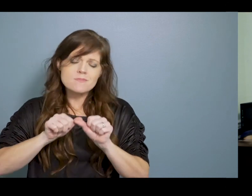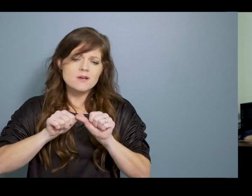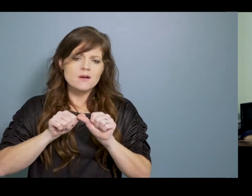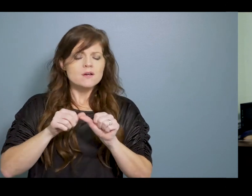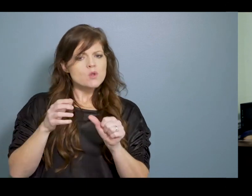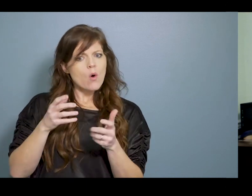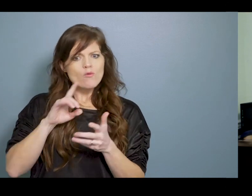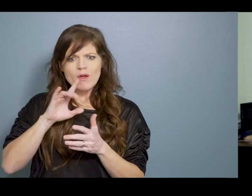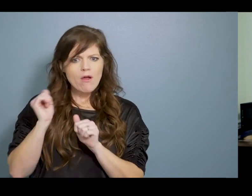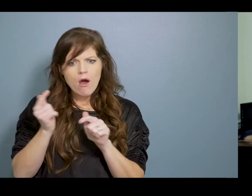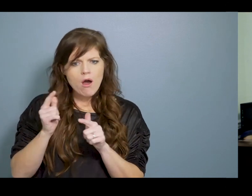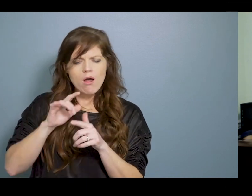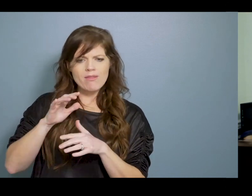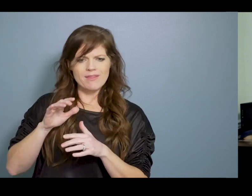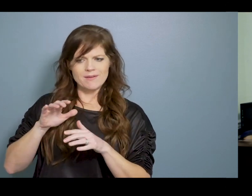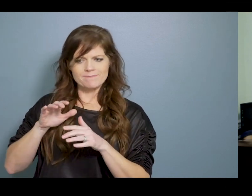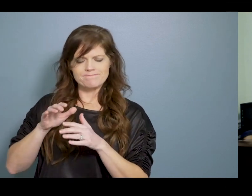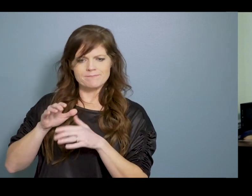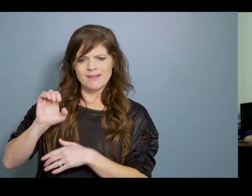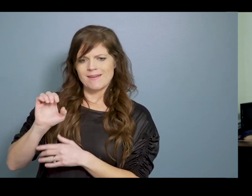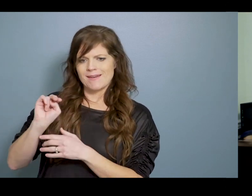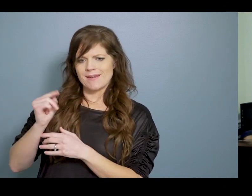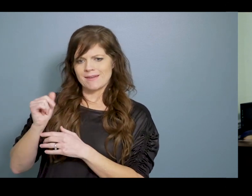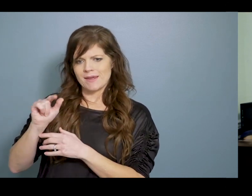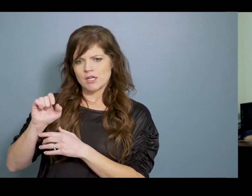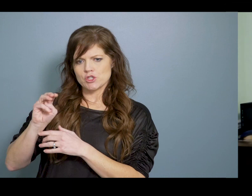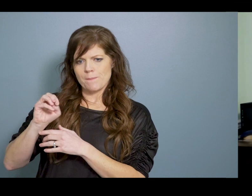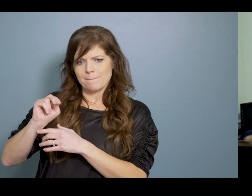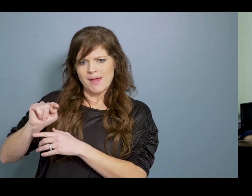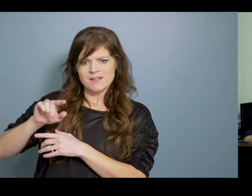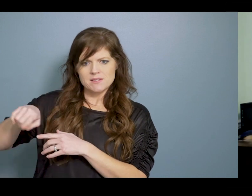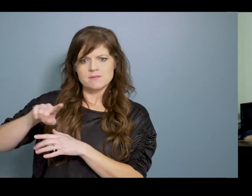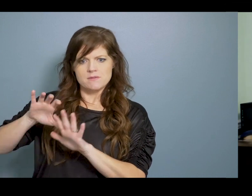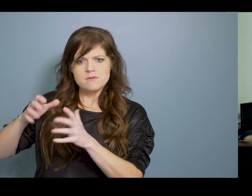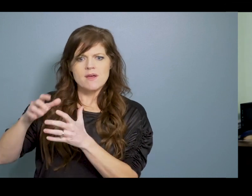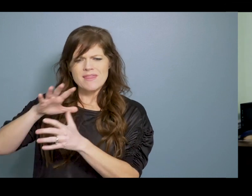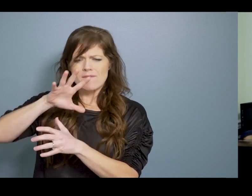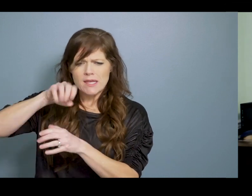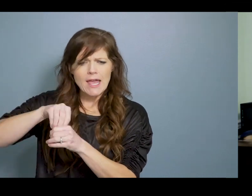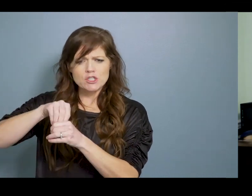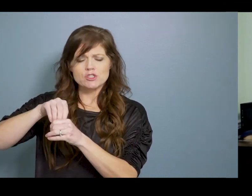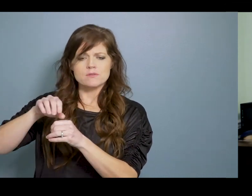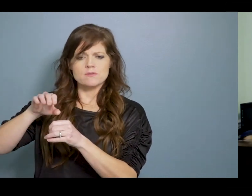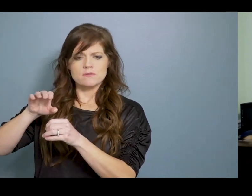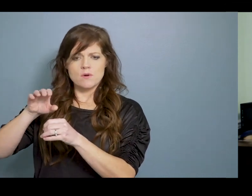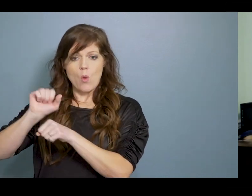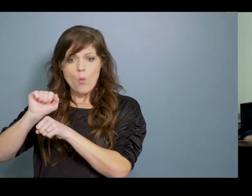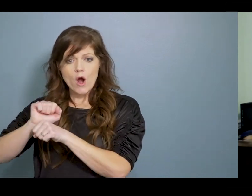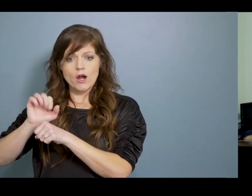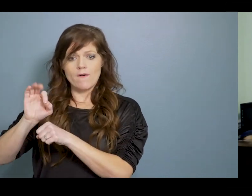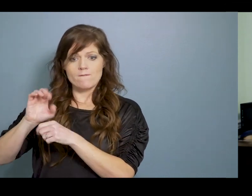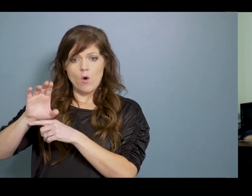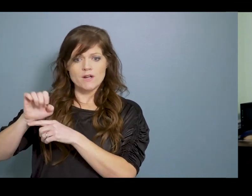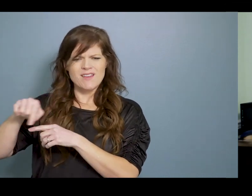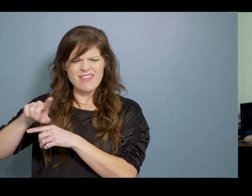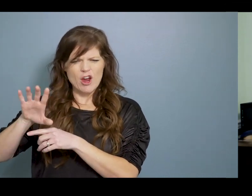scores, the pulse survey we conducted really held that we have an engaged workforce, and I'm really